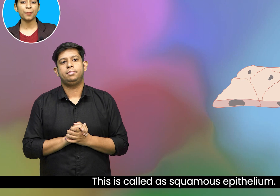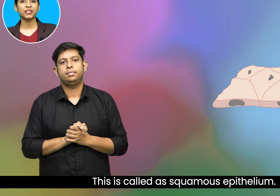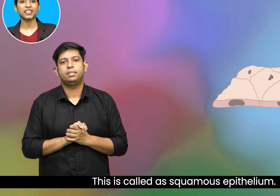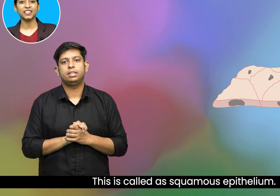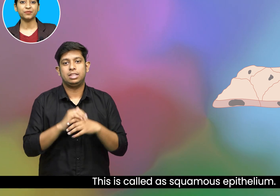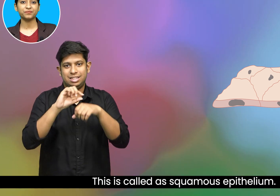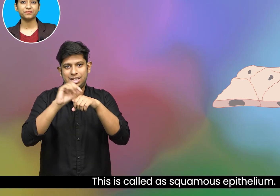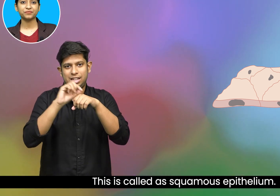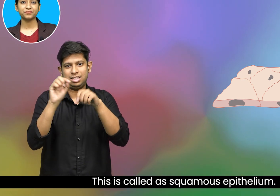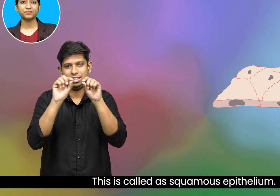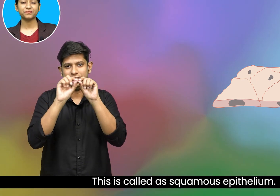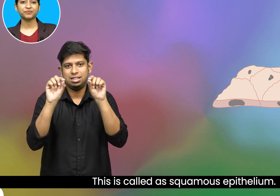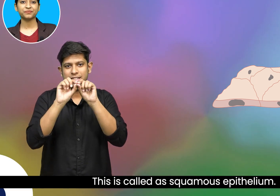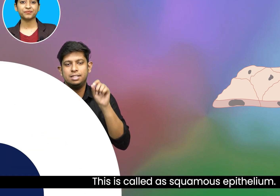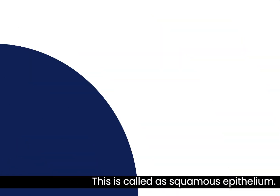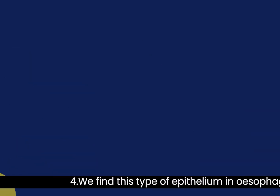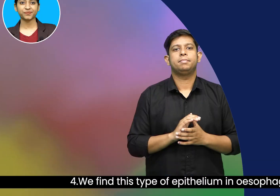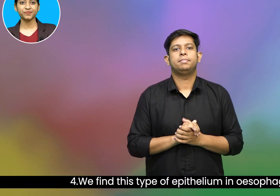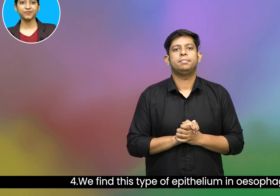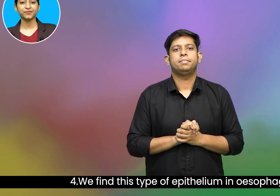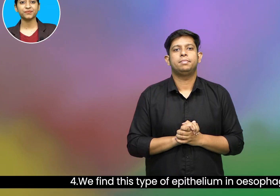squamous epithelium.